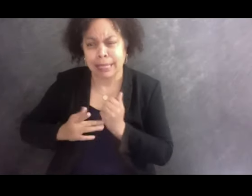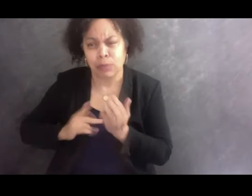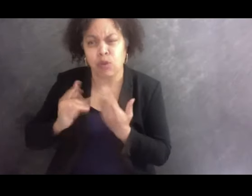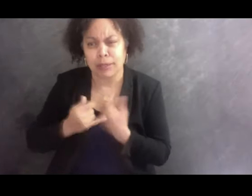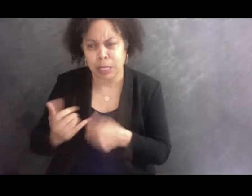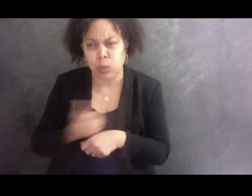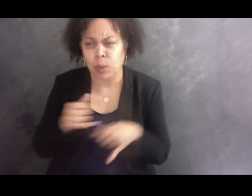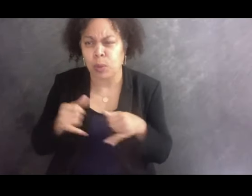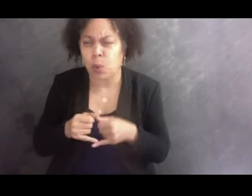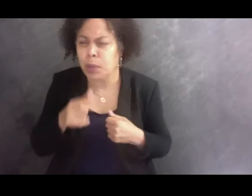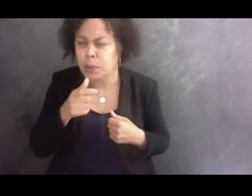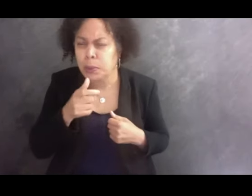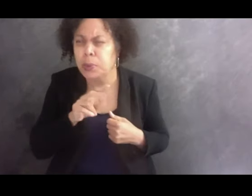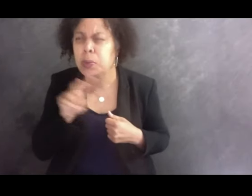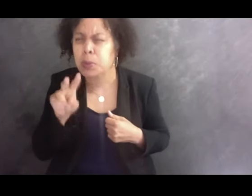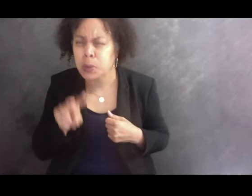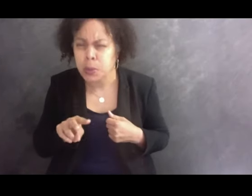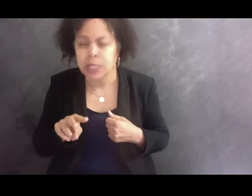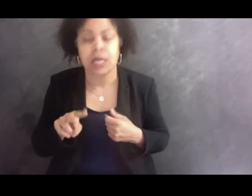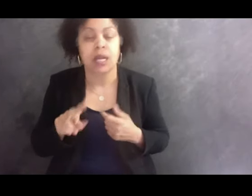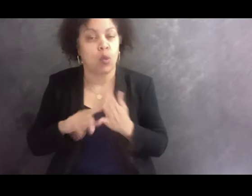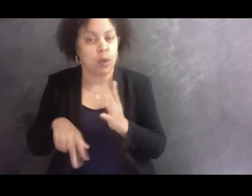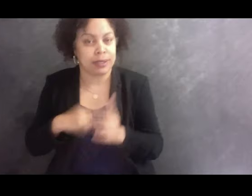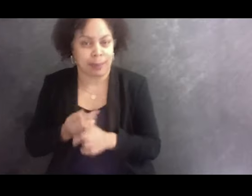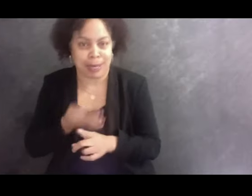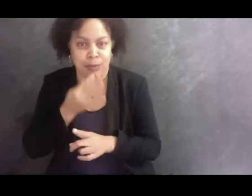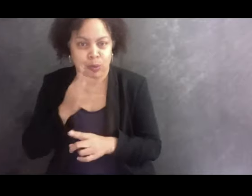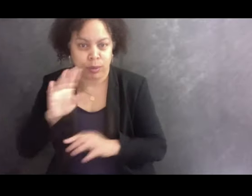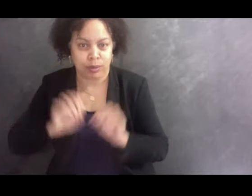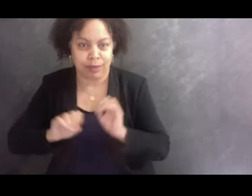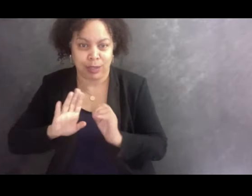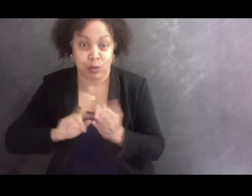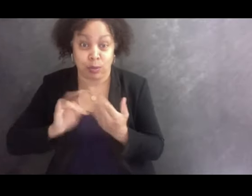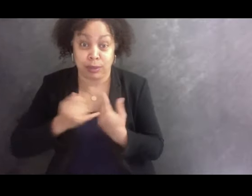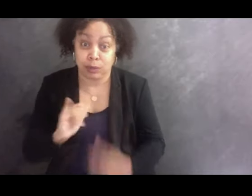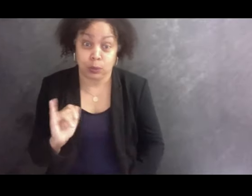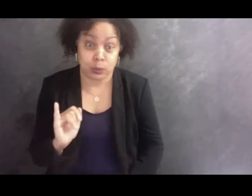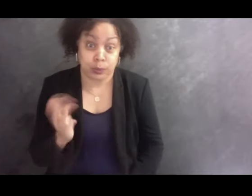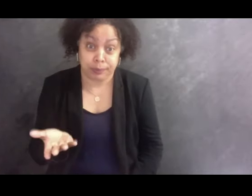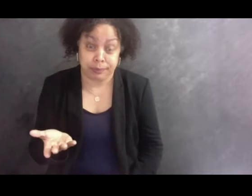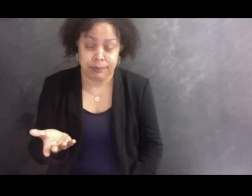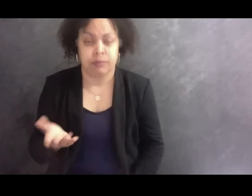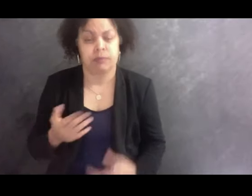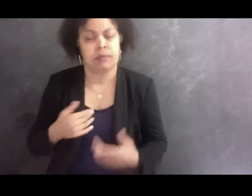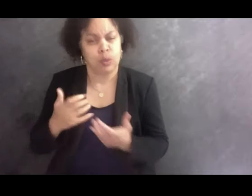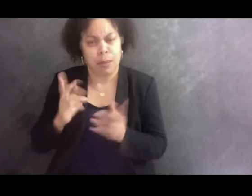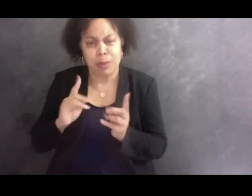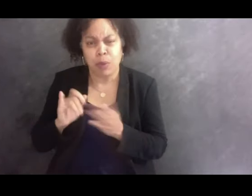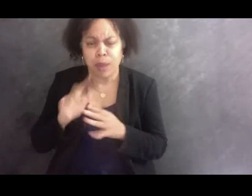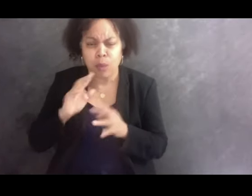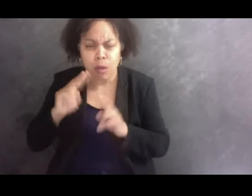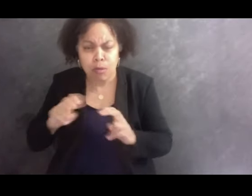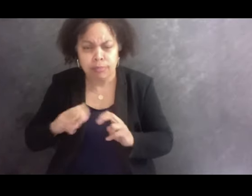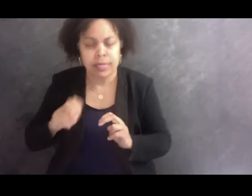of experts, again, that you want in the room. If you want people paying attention to the innovative use of technological components in the